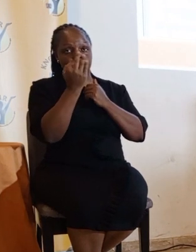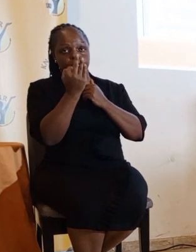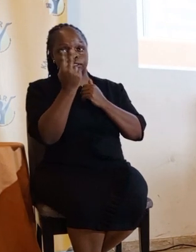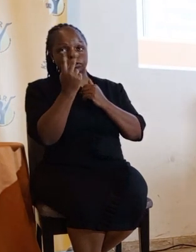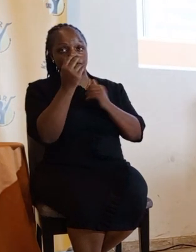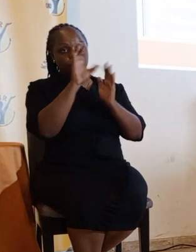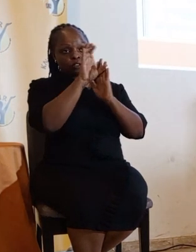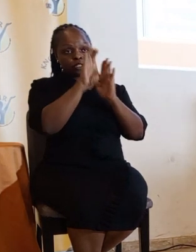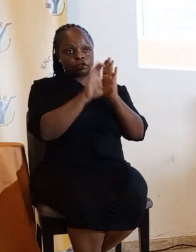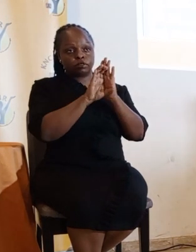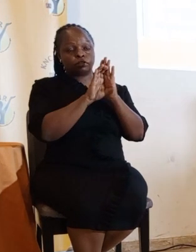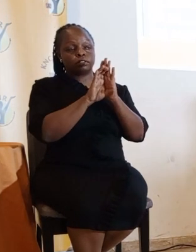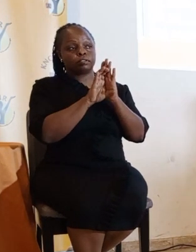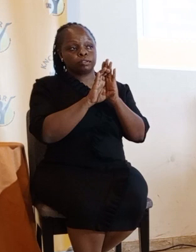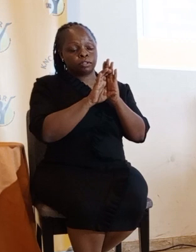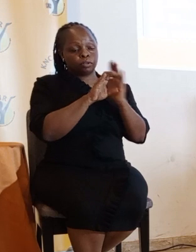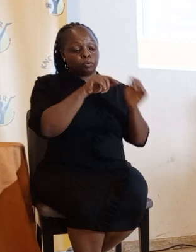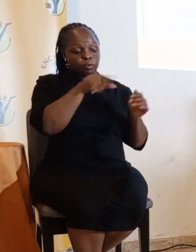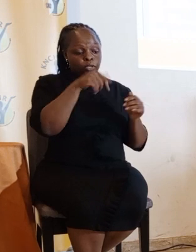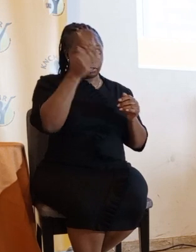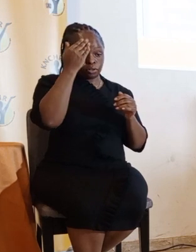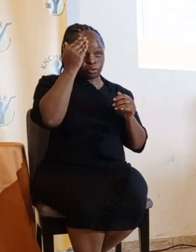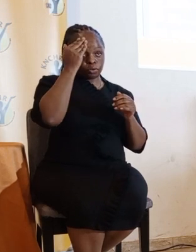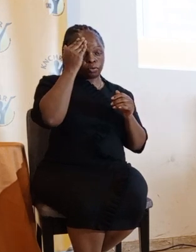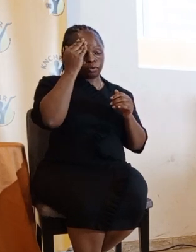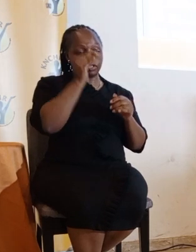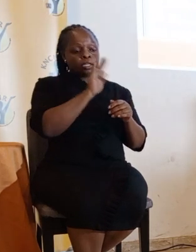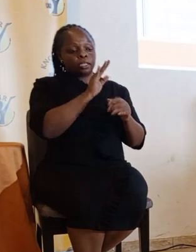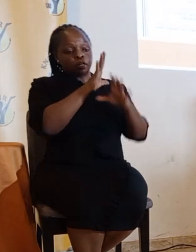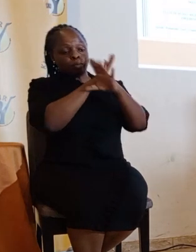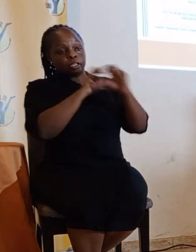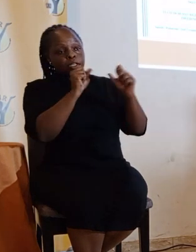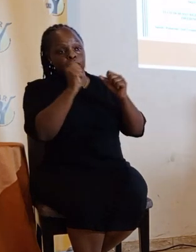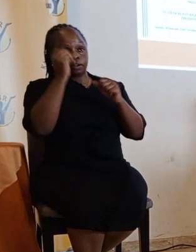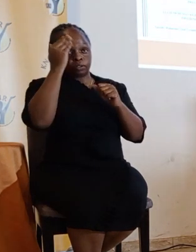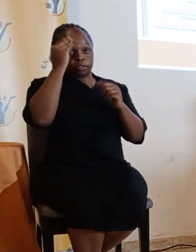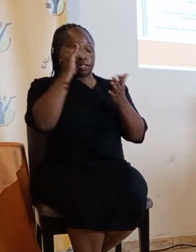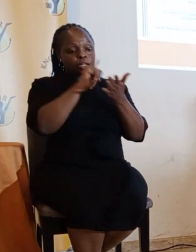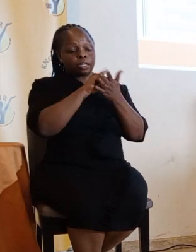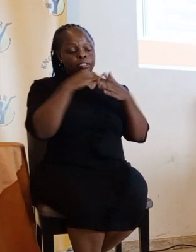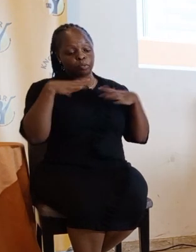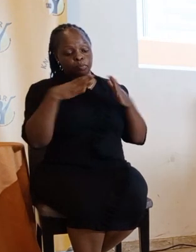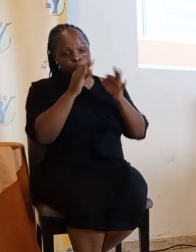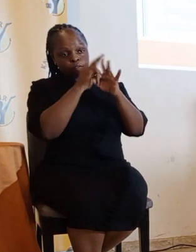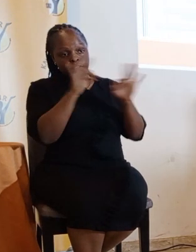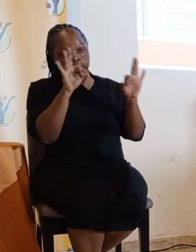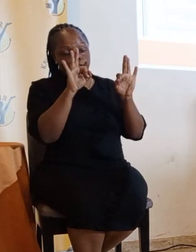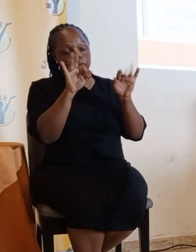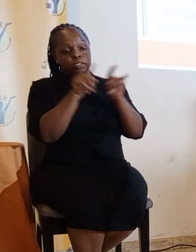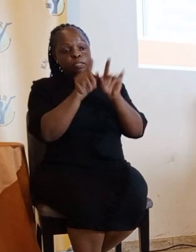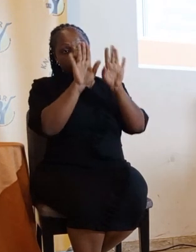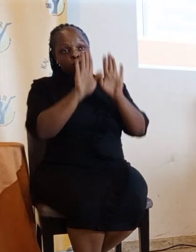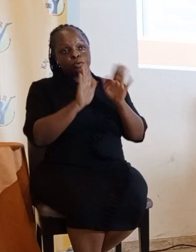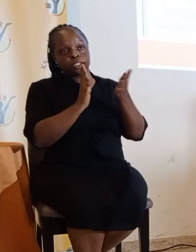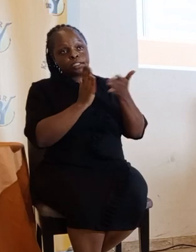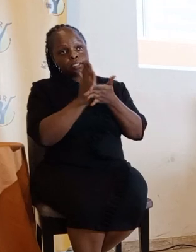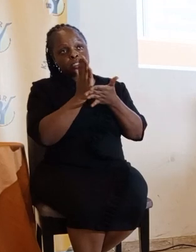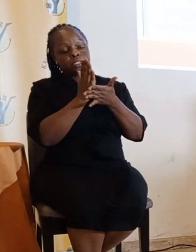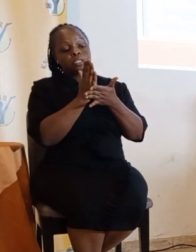of the Constitution. We note His Excellency's acknowledgement that citizen freedoms and fundamental